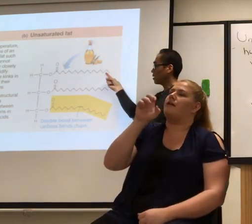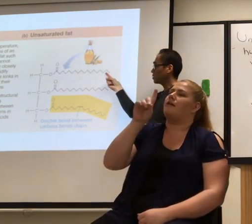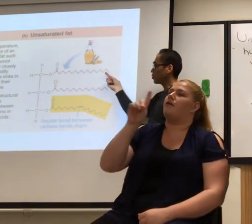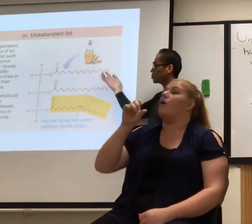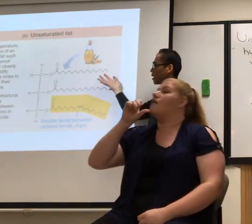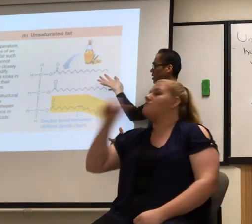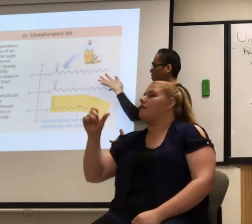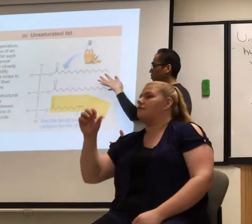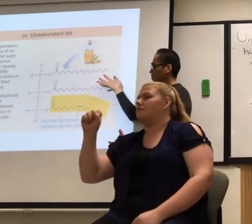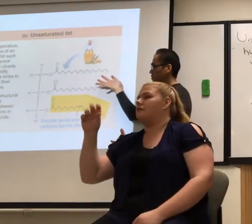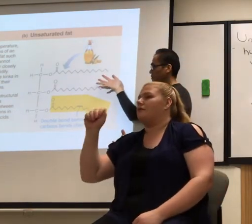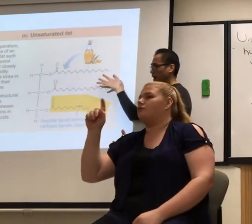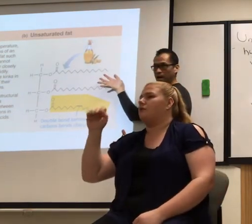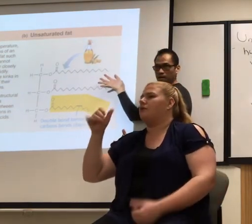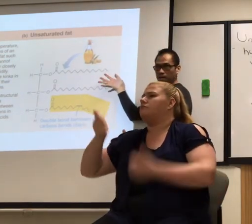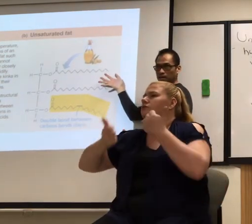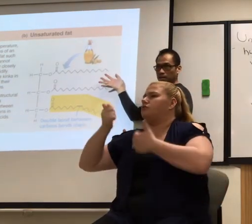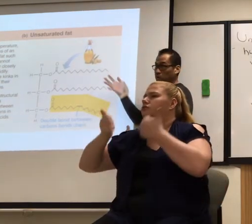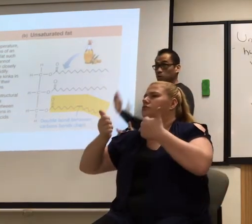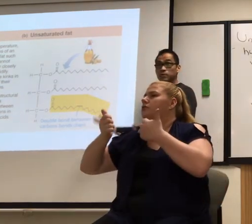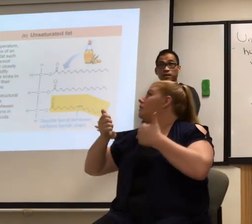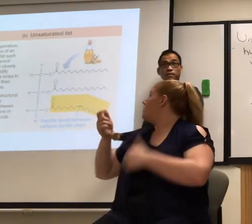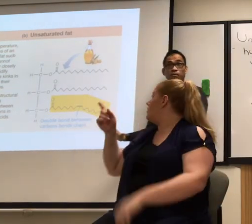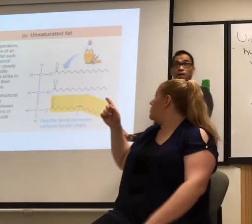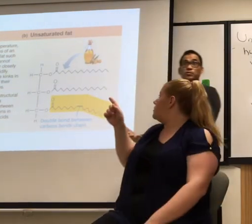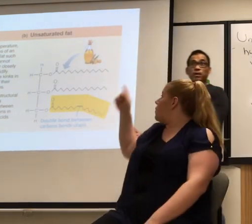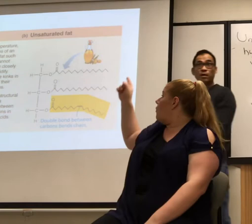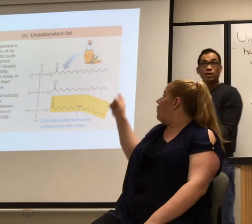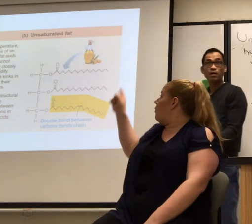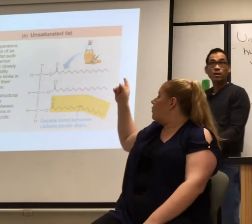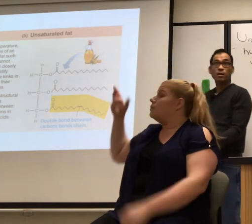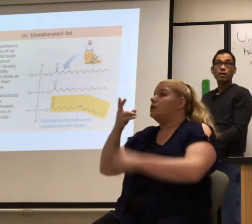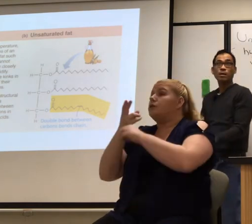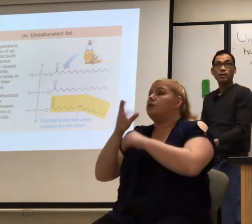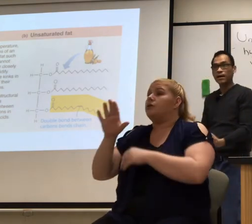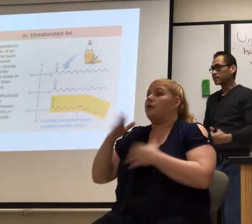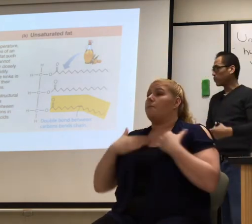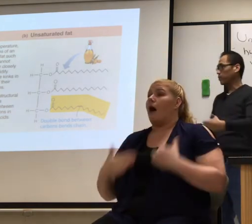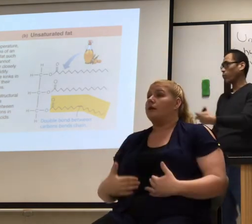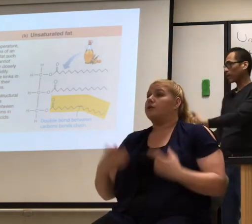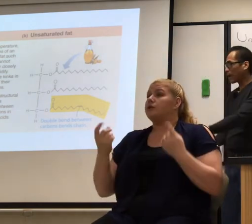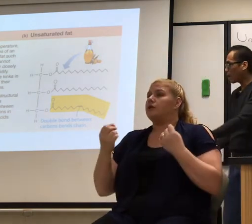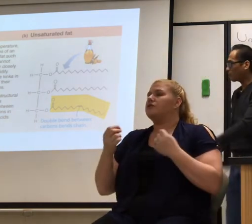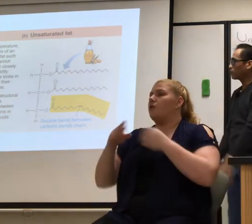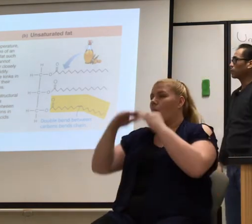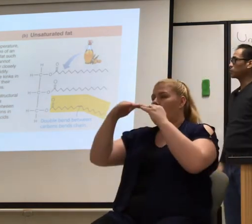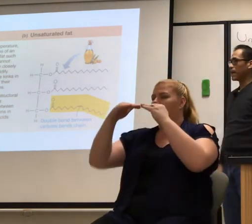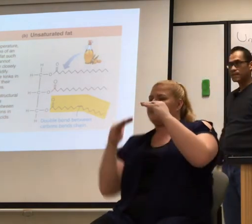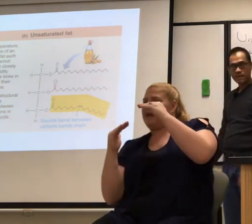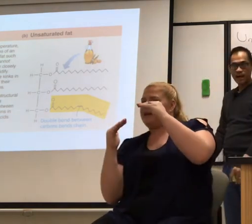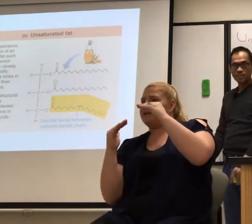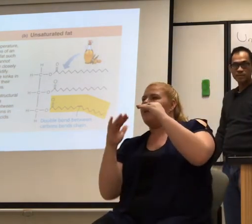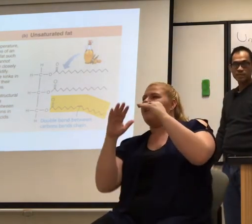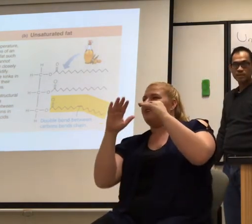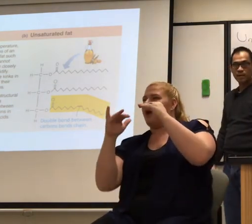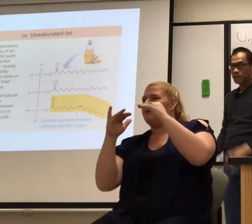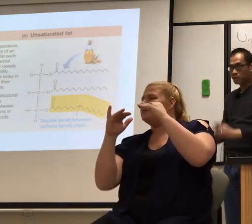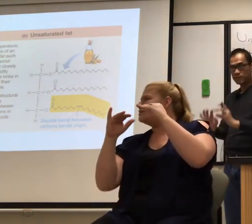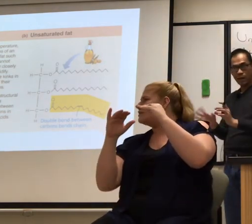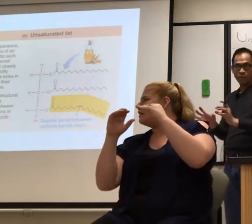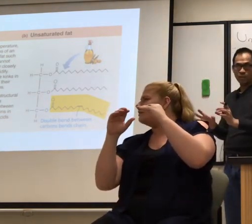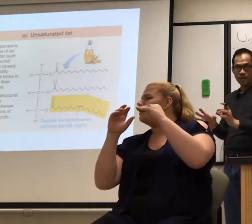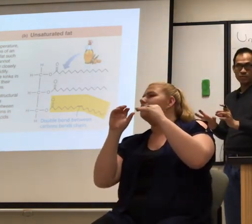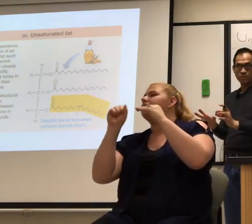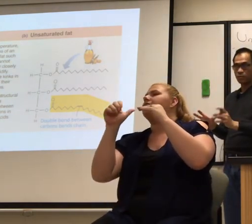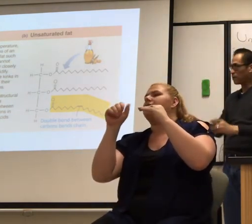Yeah. So what does your body do with this fat? You use it for energy. Like I said, when you work out, there's enzymes in